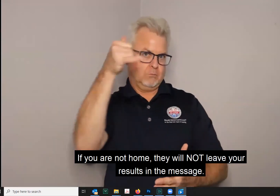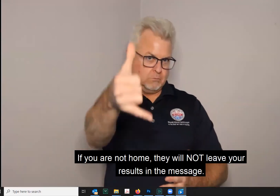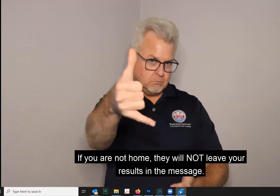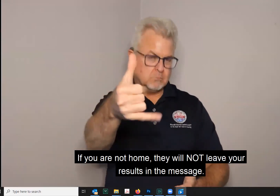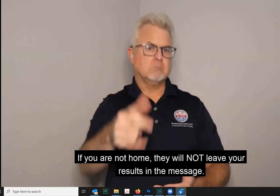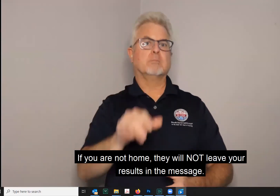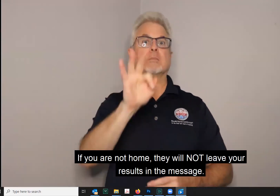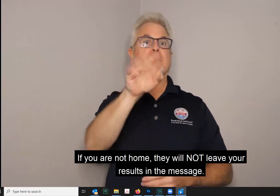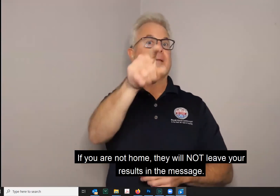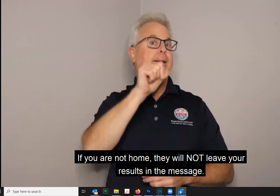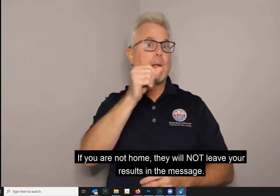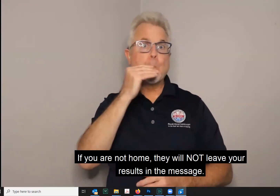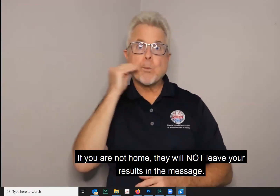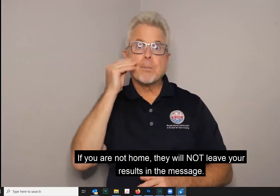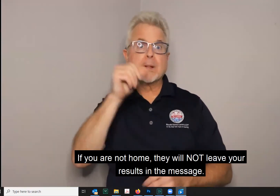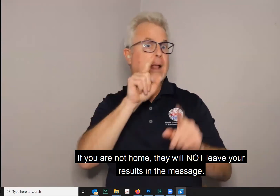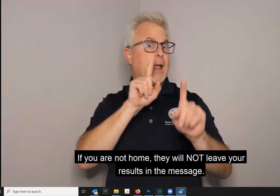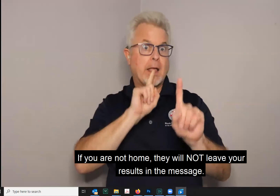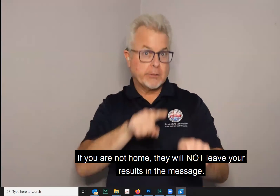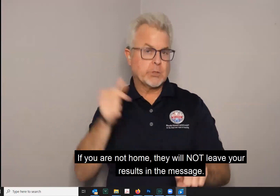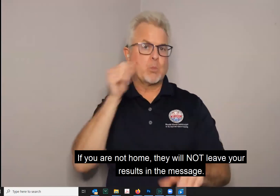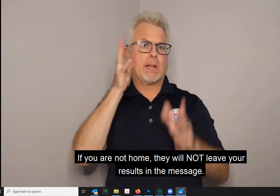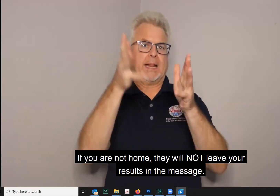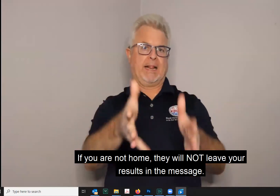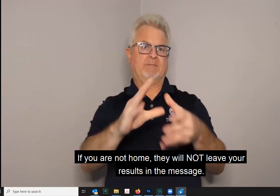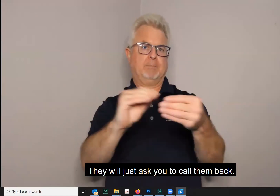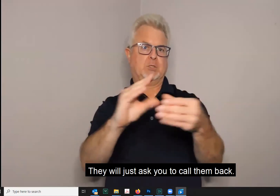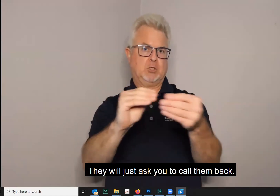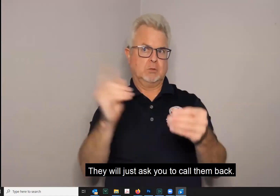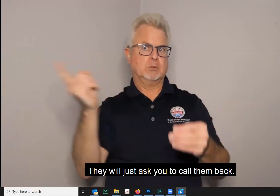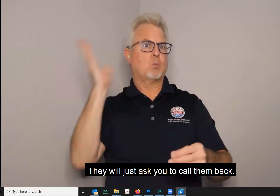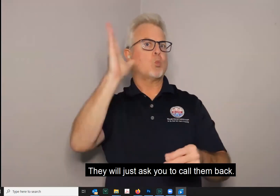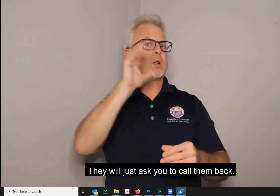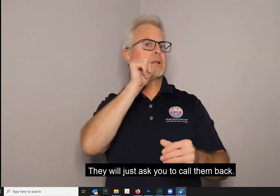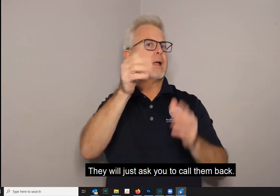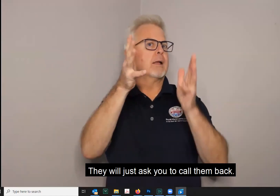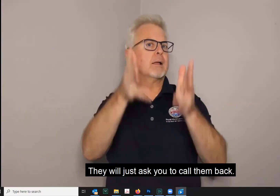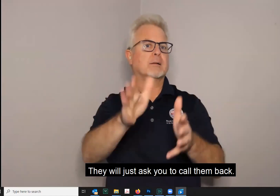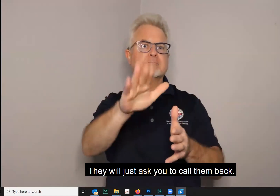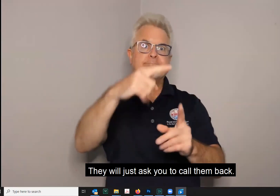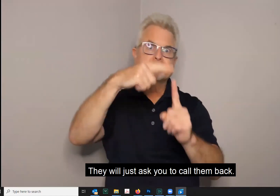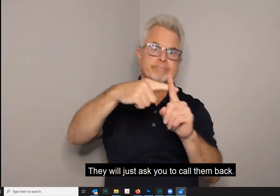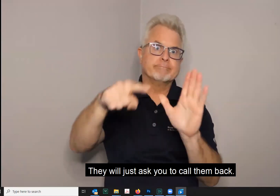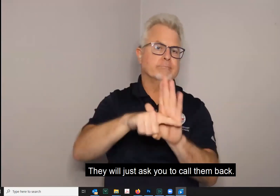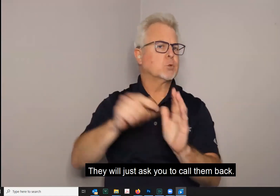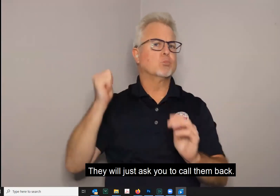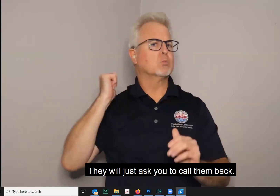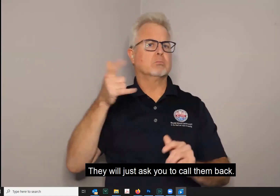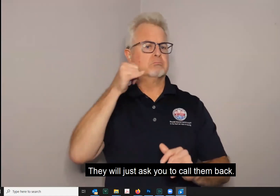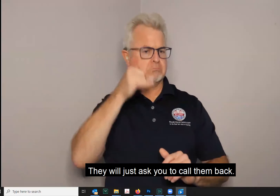you put on the registration form. If you're not home, they will not leave your results in a message. They will